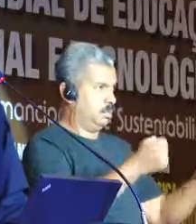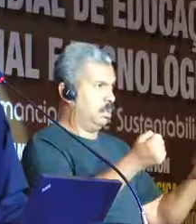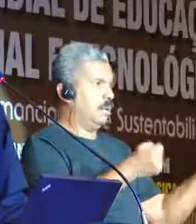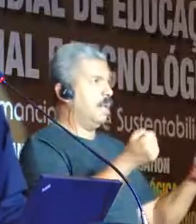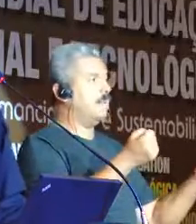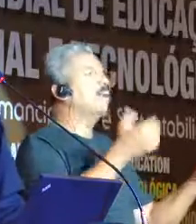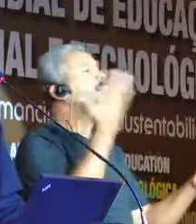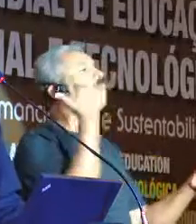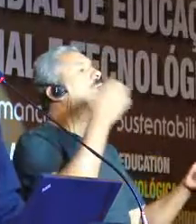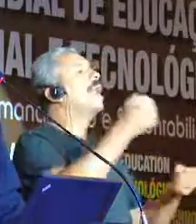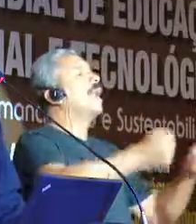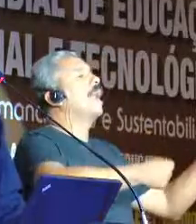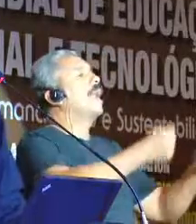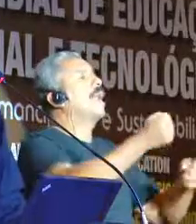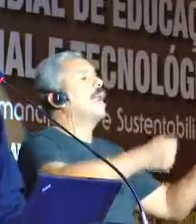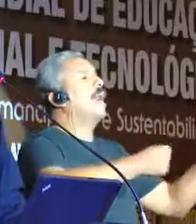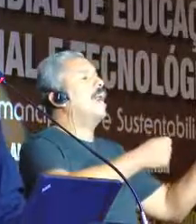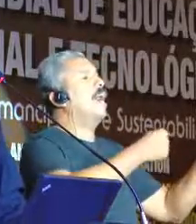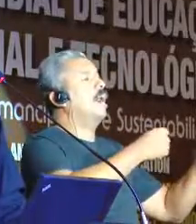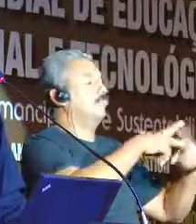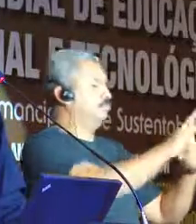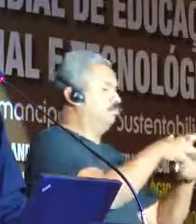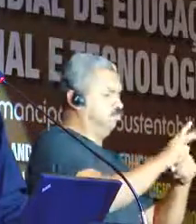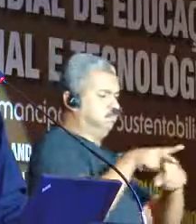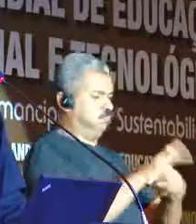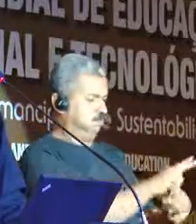the head of his employment union.